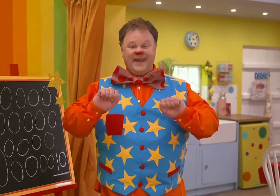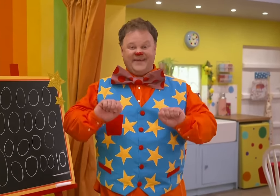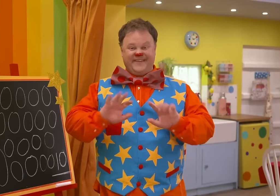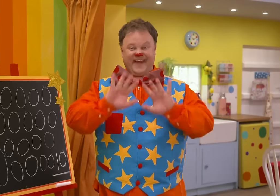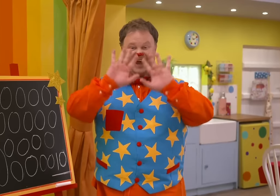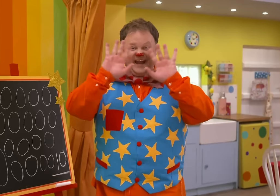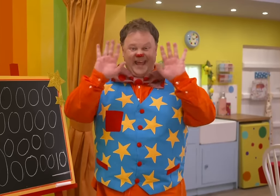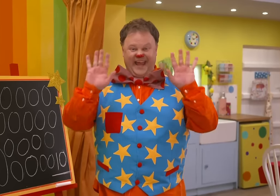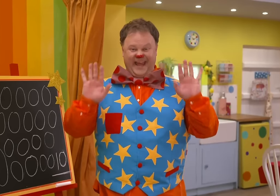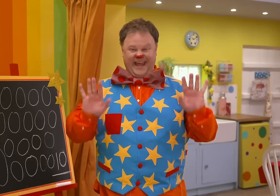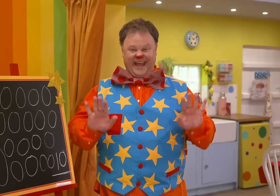Shiny!